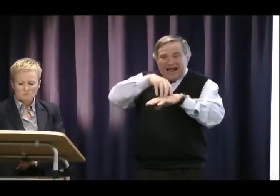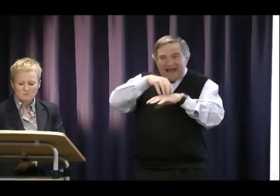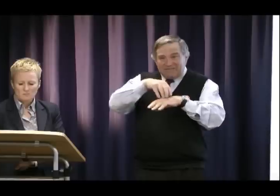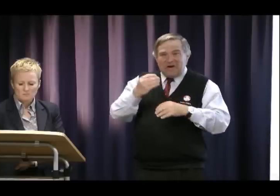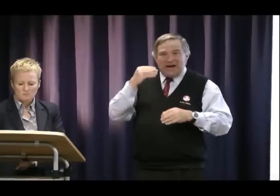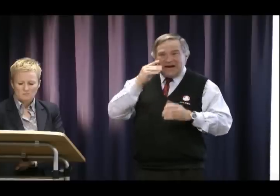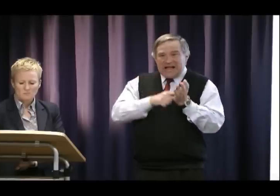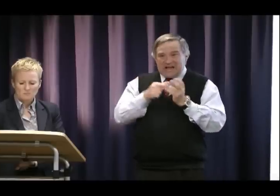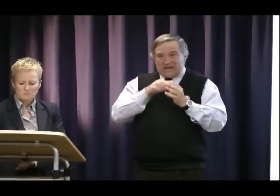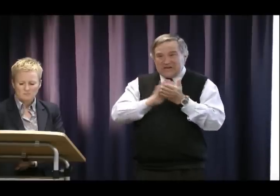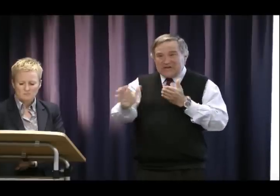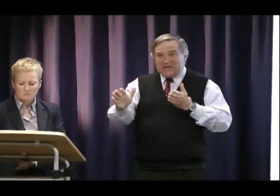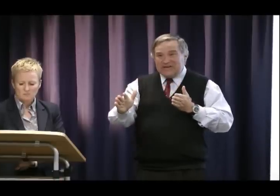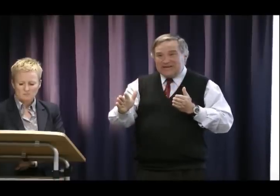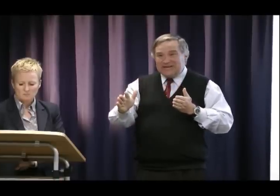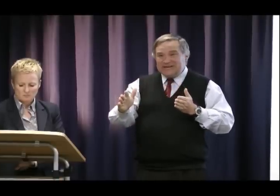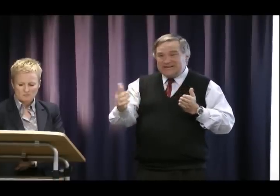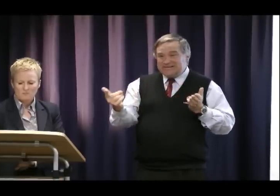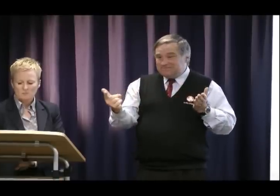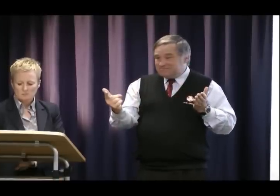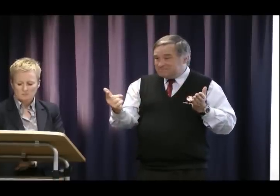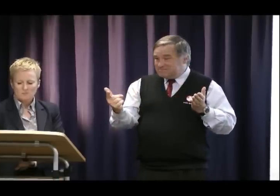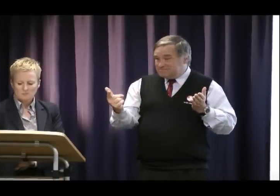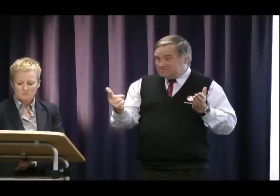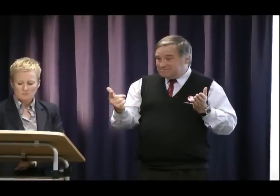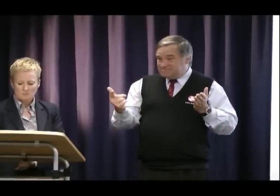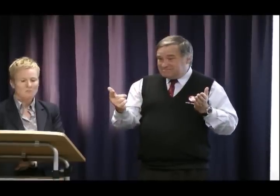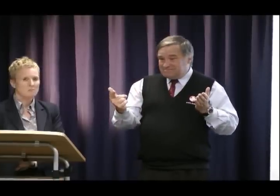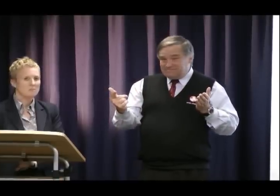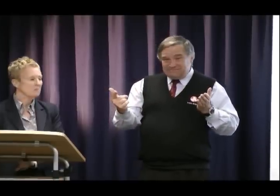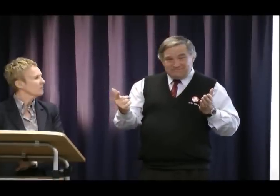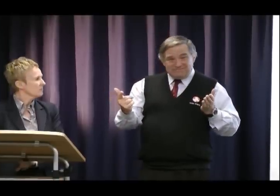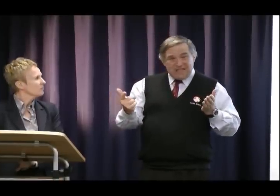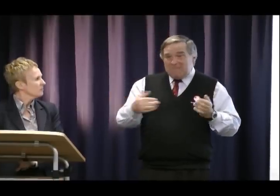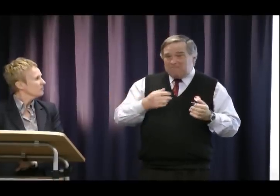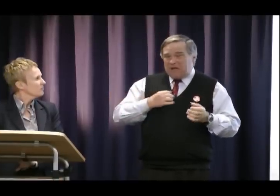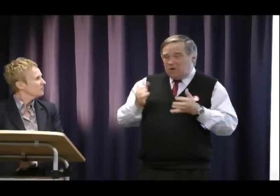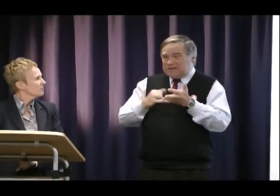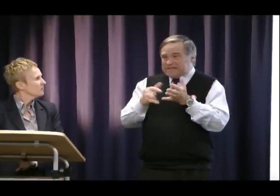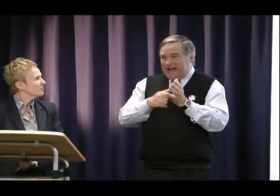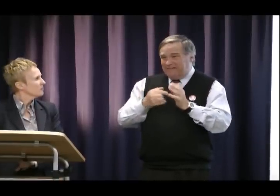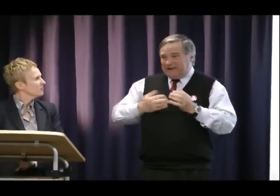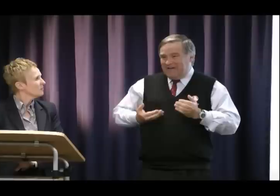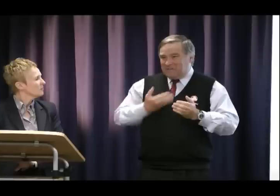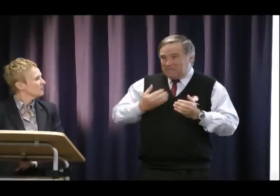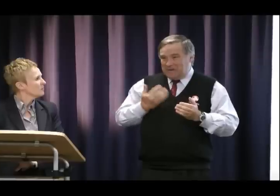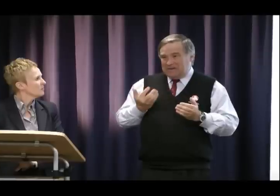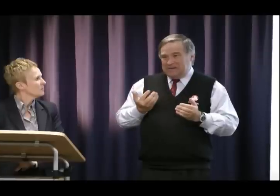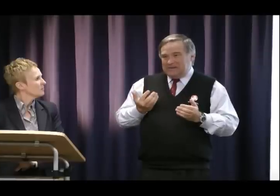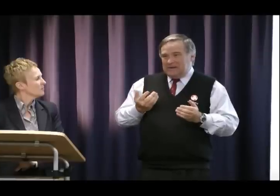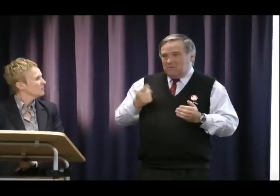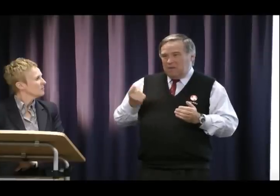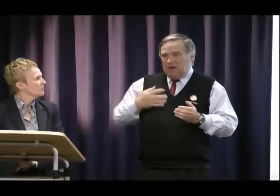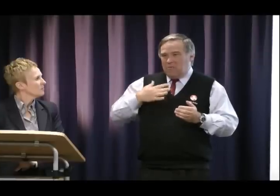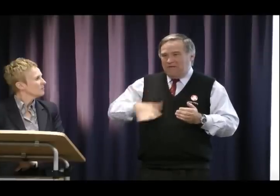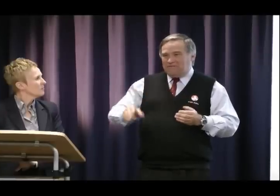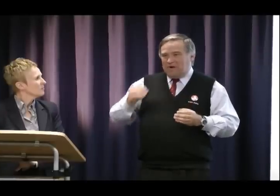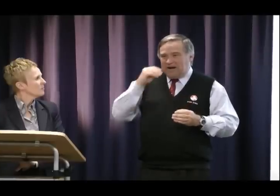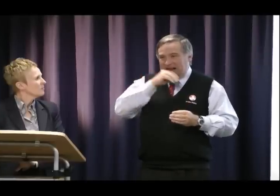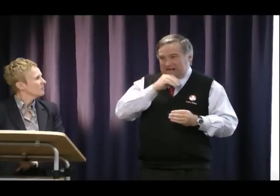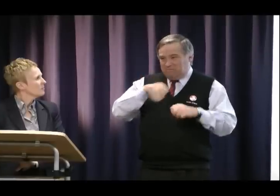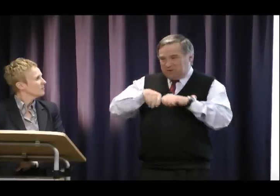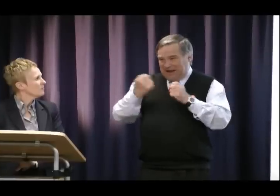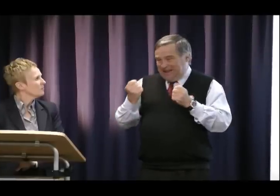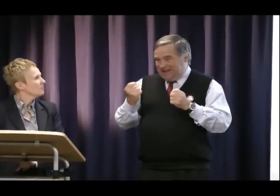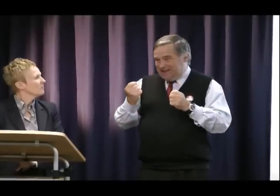or Cakes from here. Make all the couple more. What I want